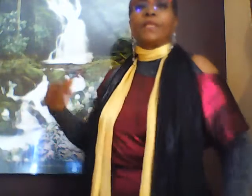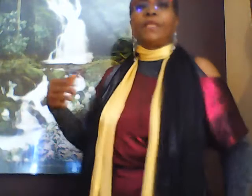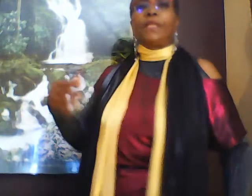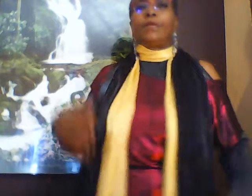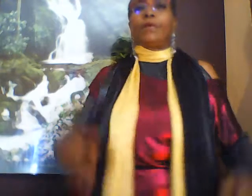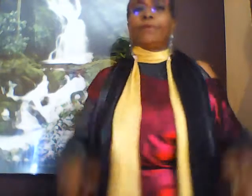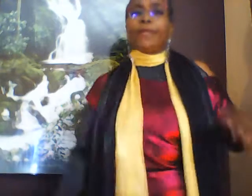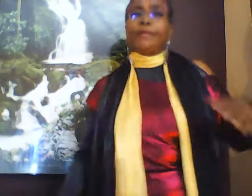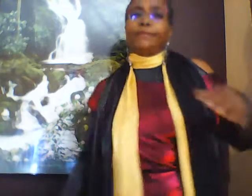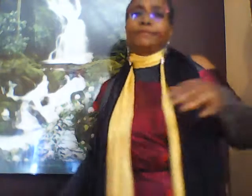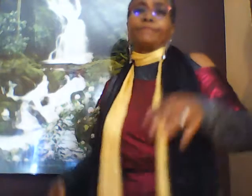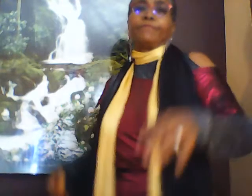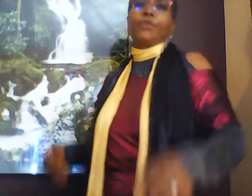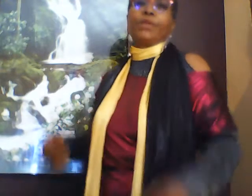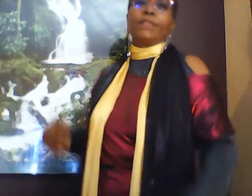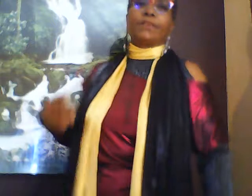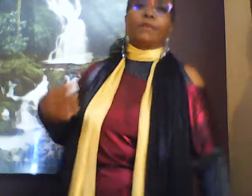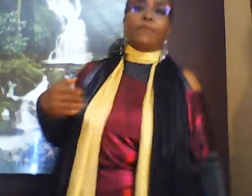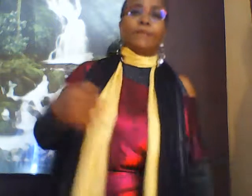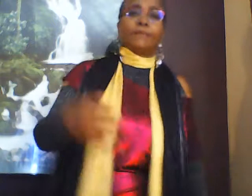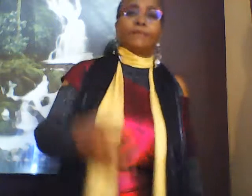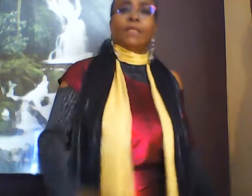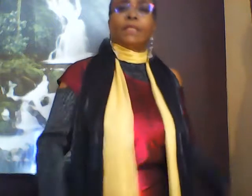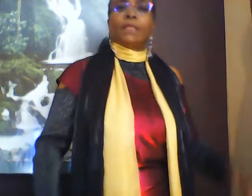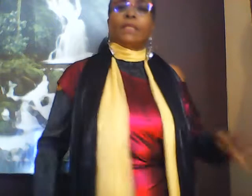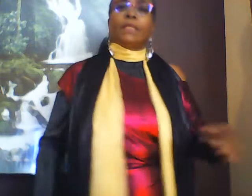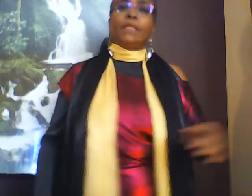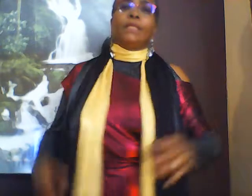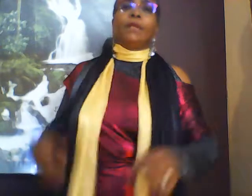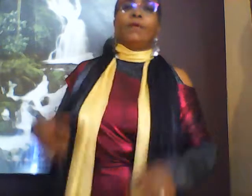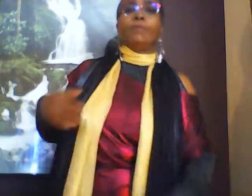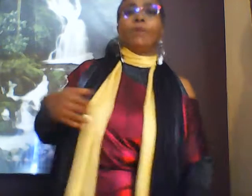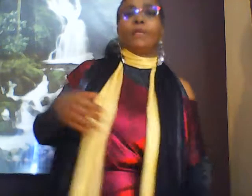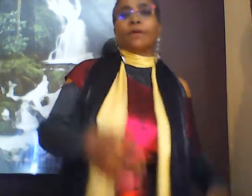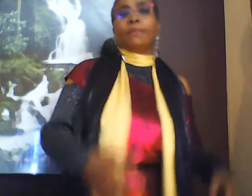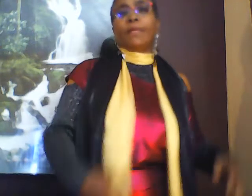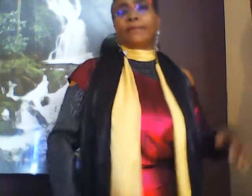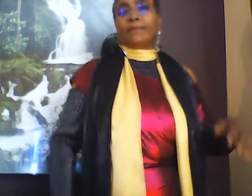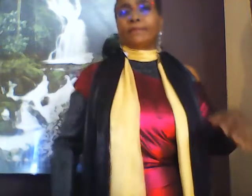Mistake. Either way, blood is coming. Either way, blood is coming.